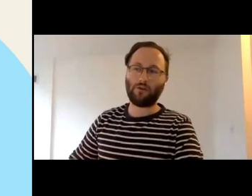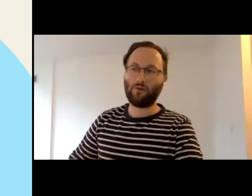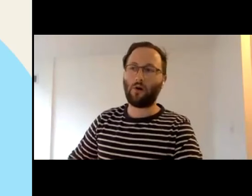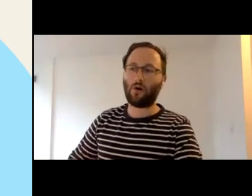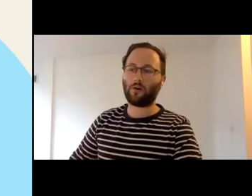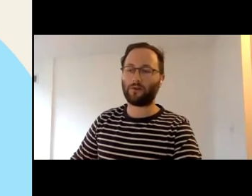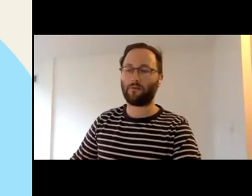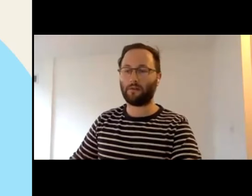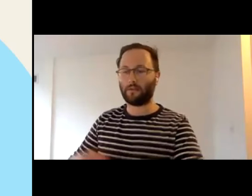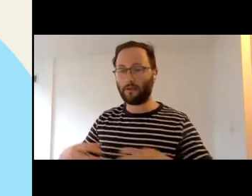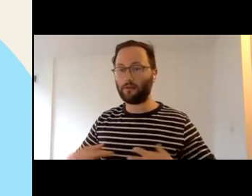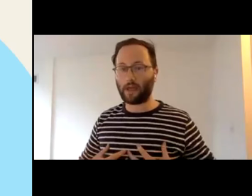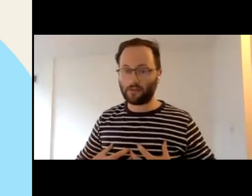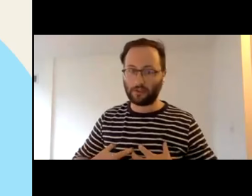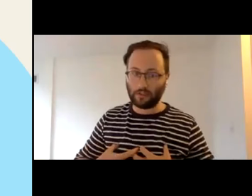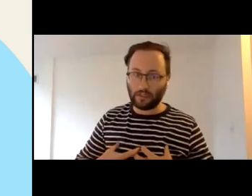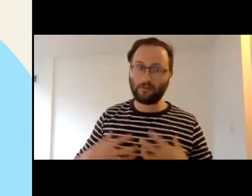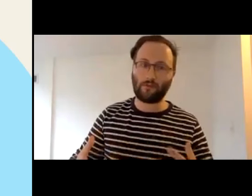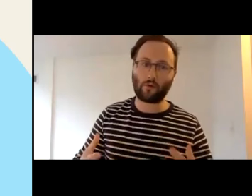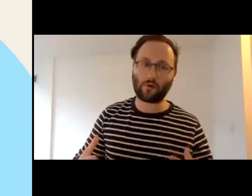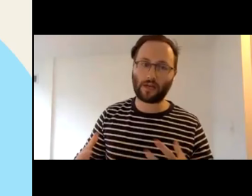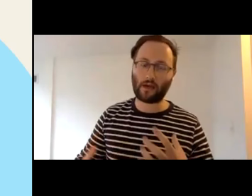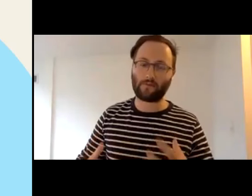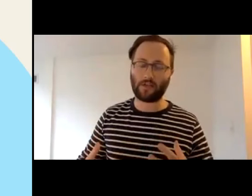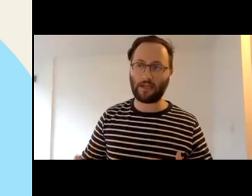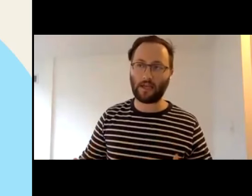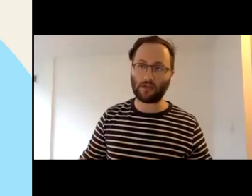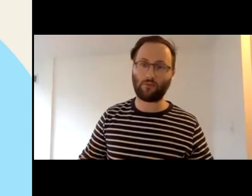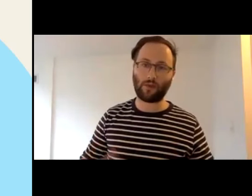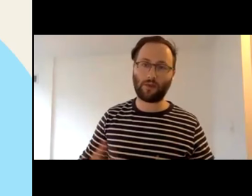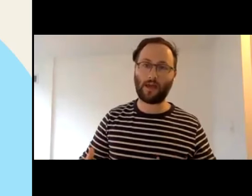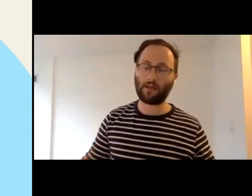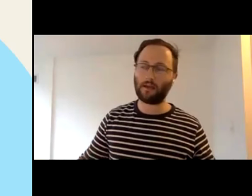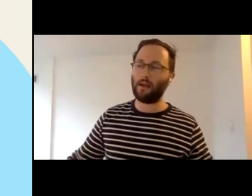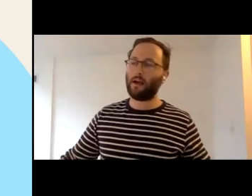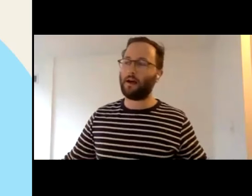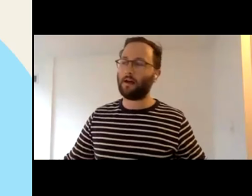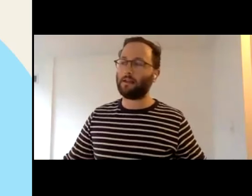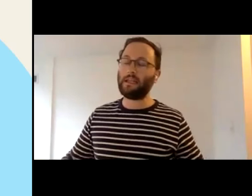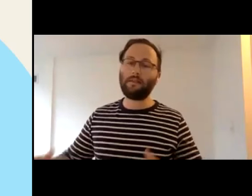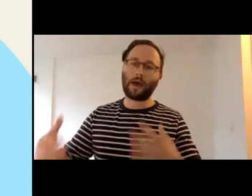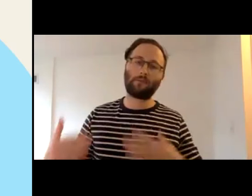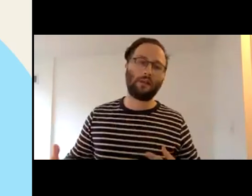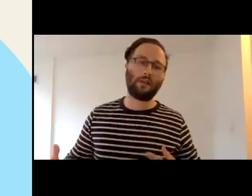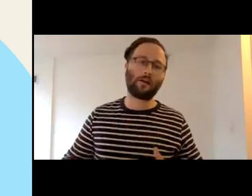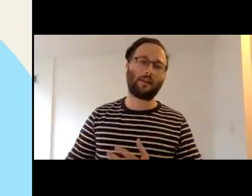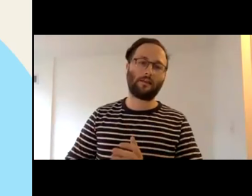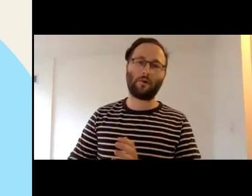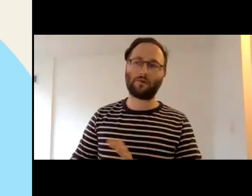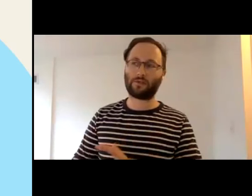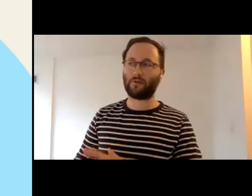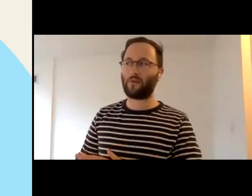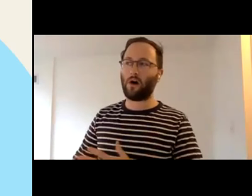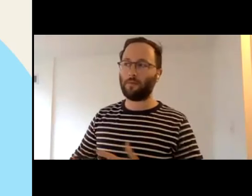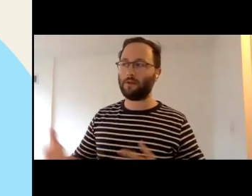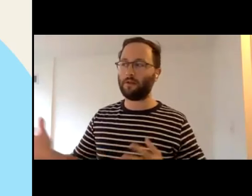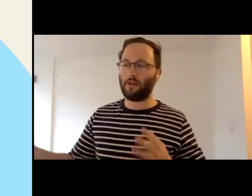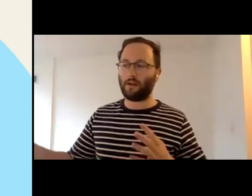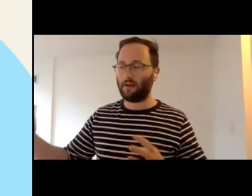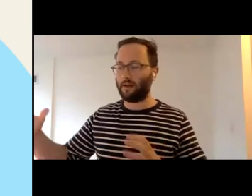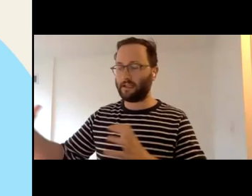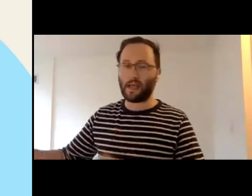where you are sort of literally having to lean forward to have to engage with that. Lean back media, I think the most sort of